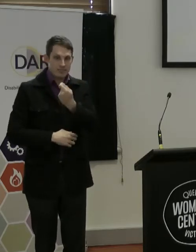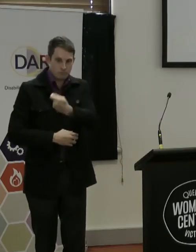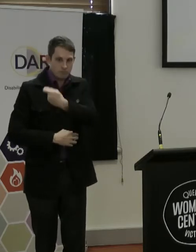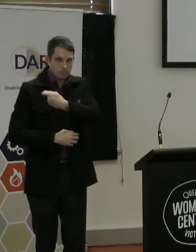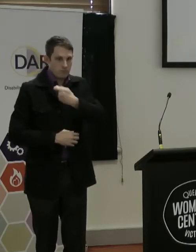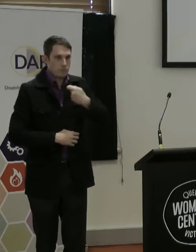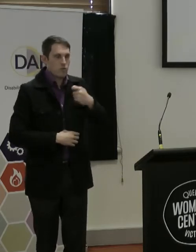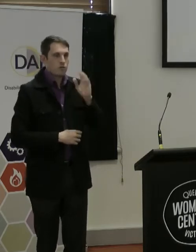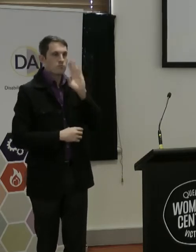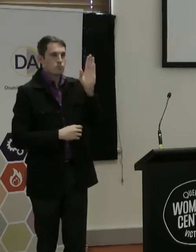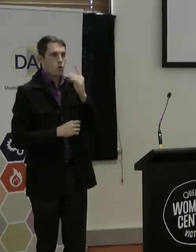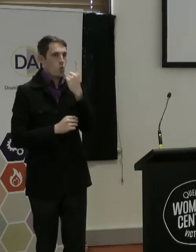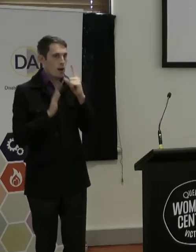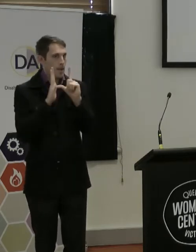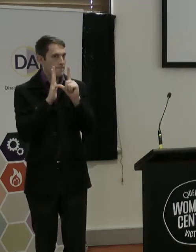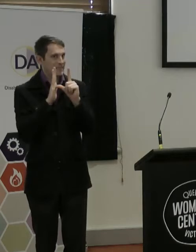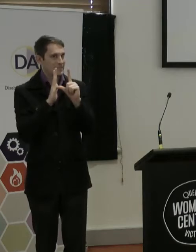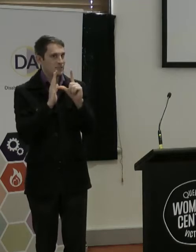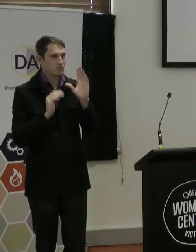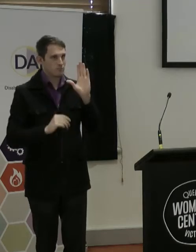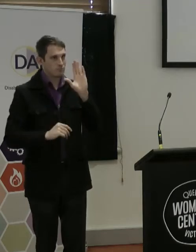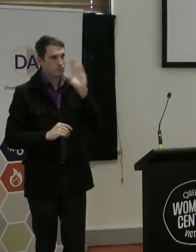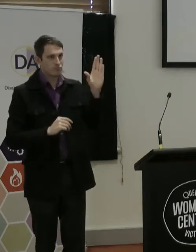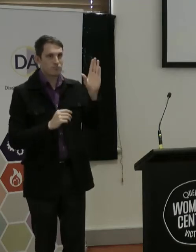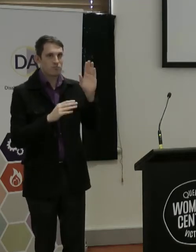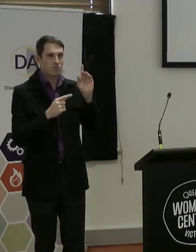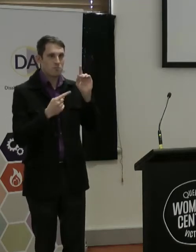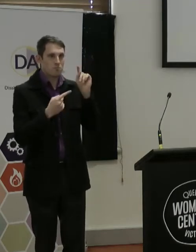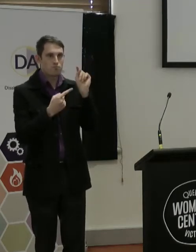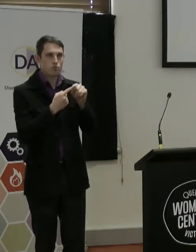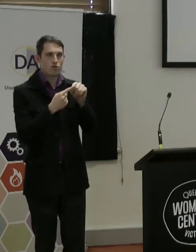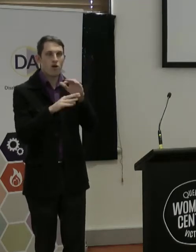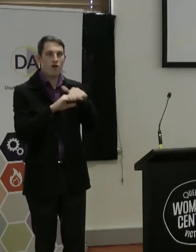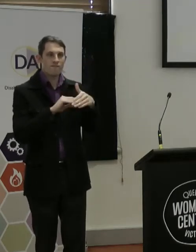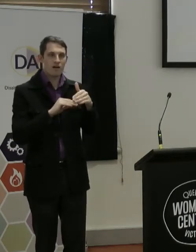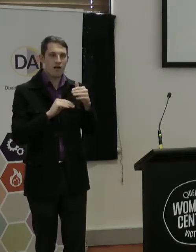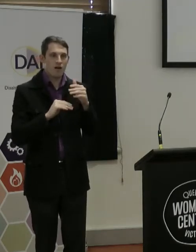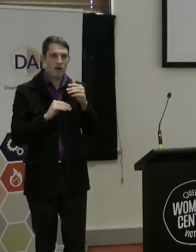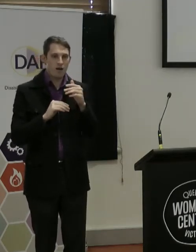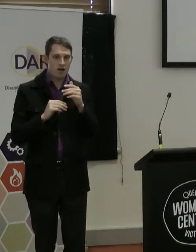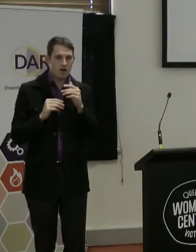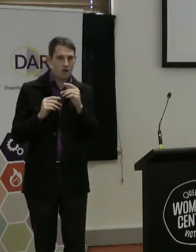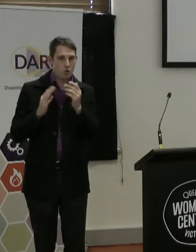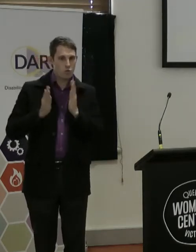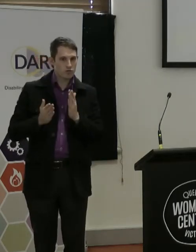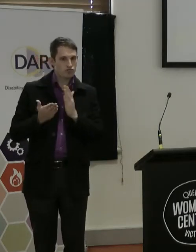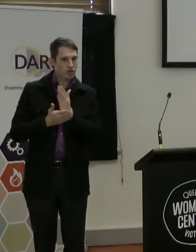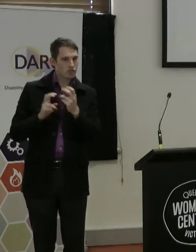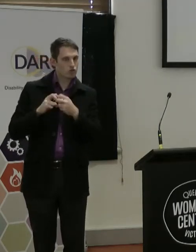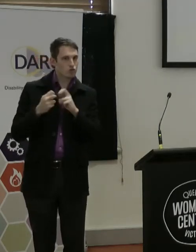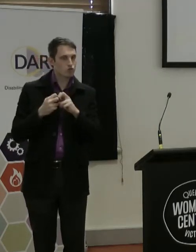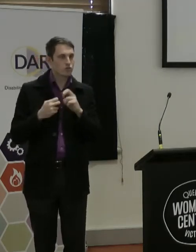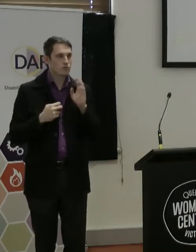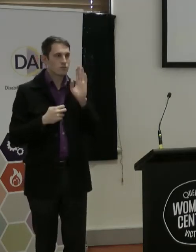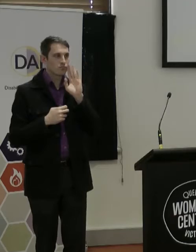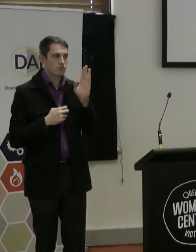a 1-minute opening statement to draw attention to a number of important human rights issues. And you learn very